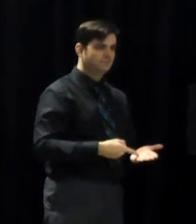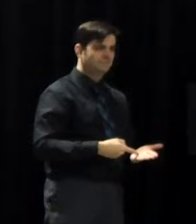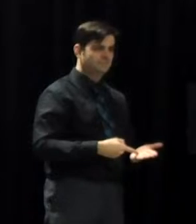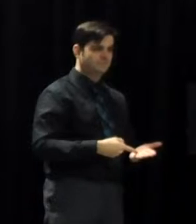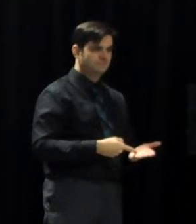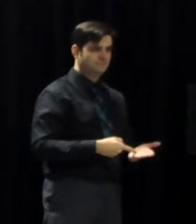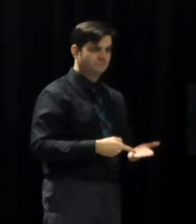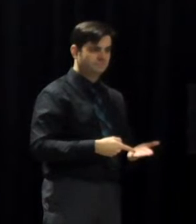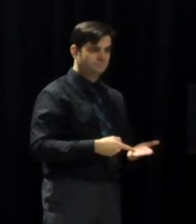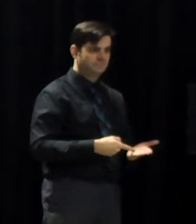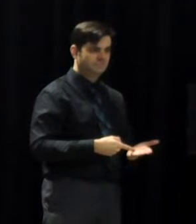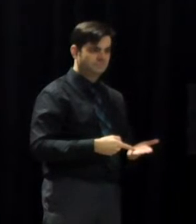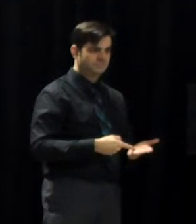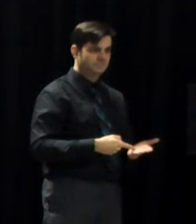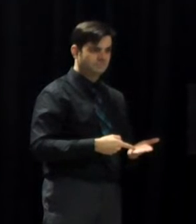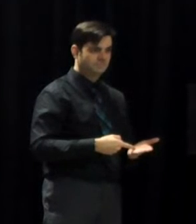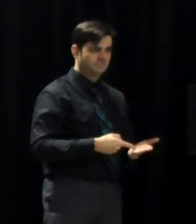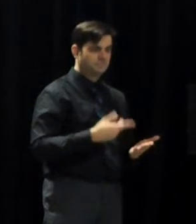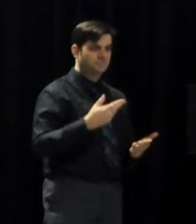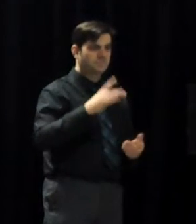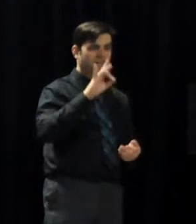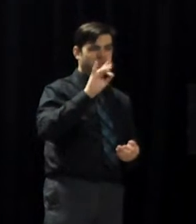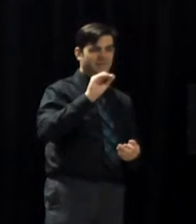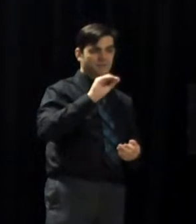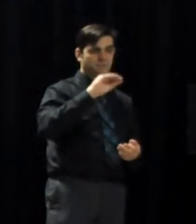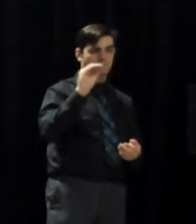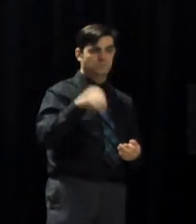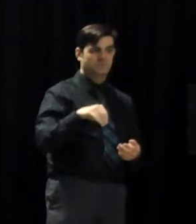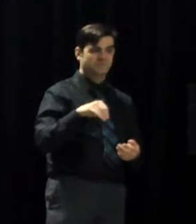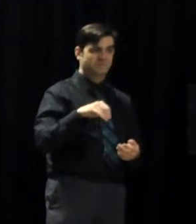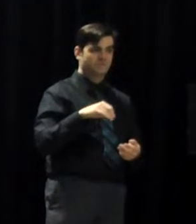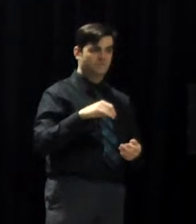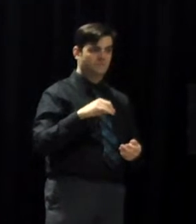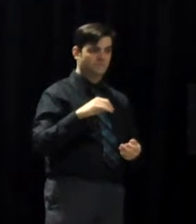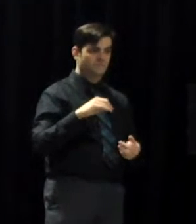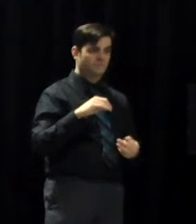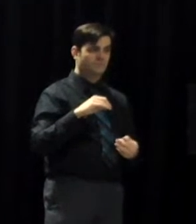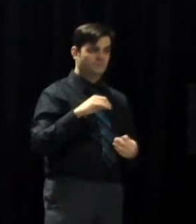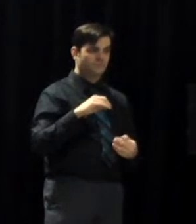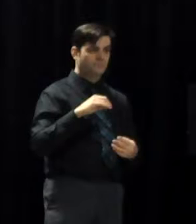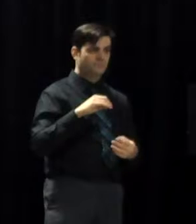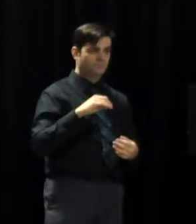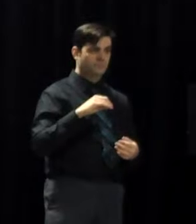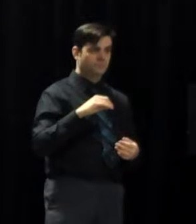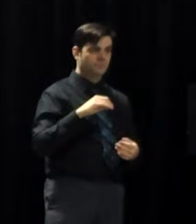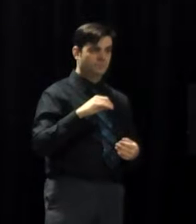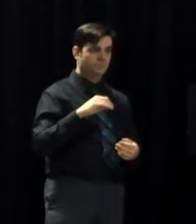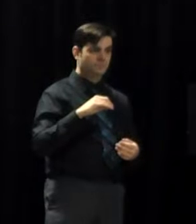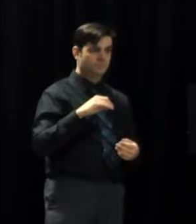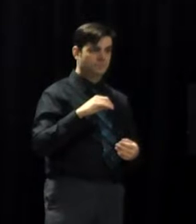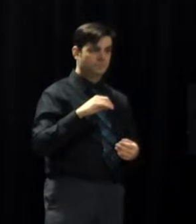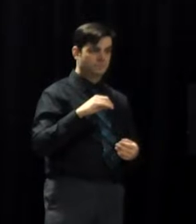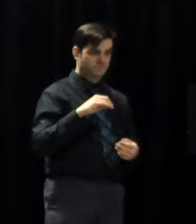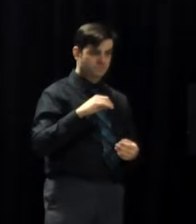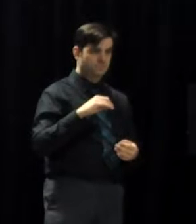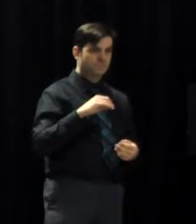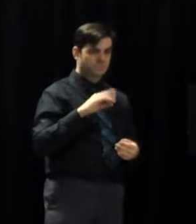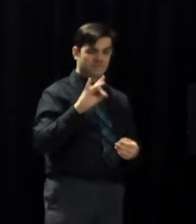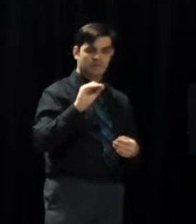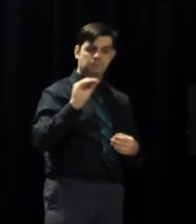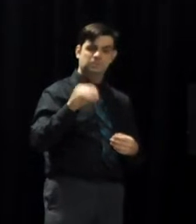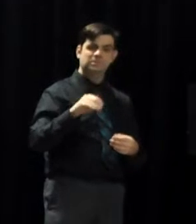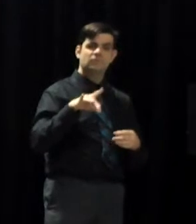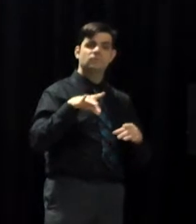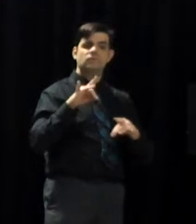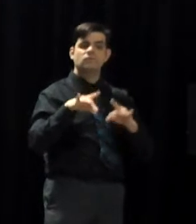80 of the cases we have are related to spread in homes or